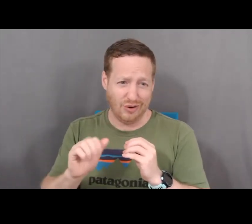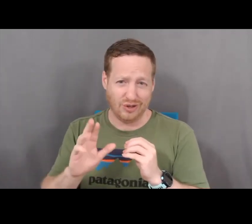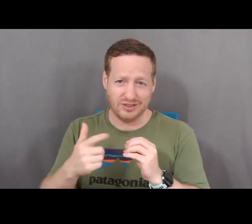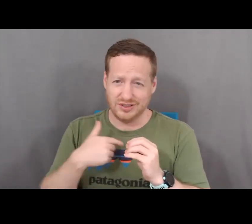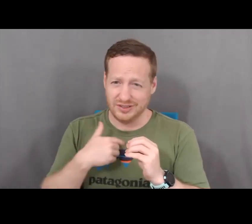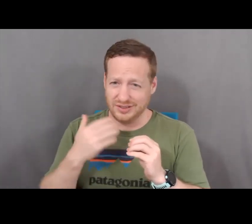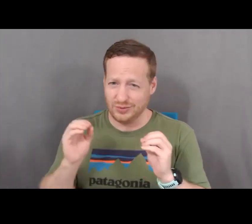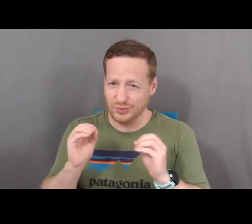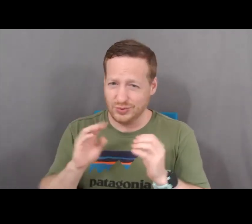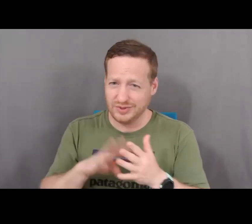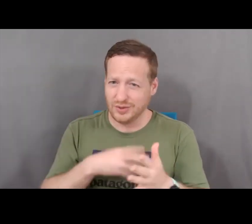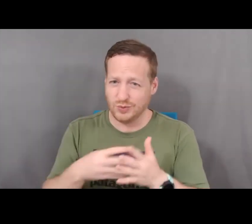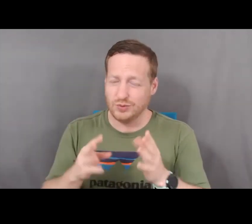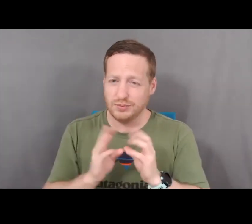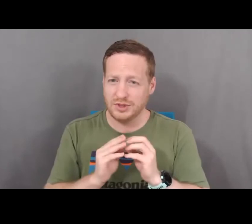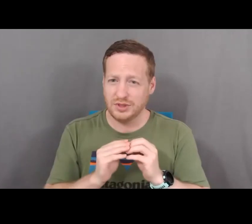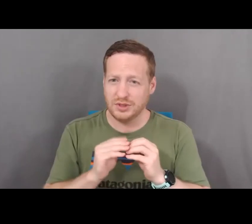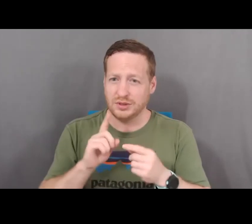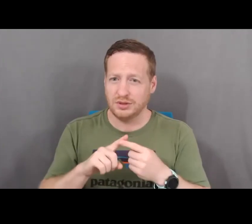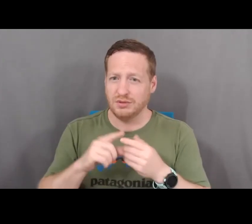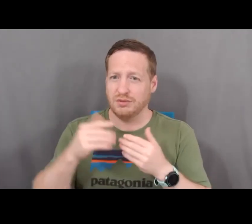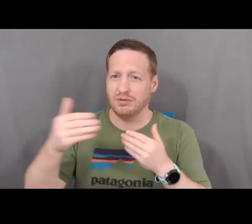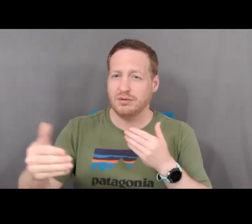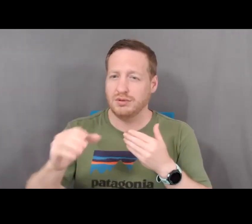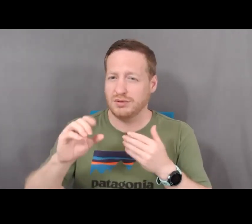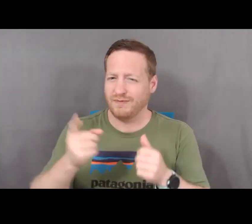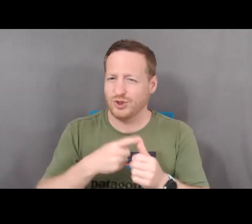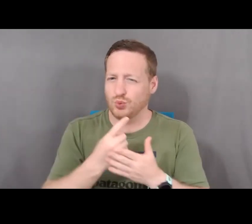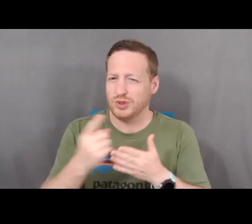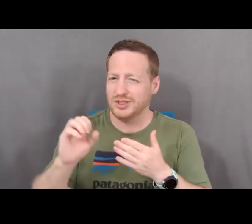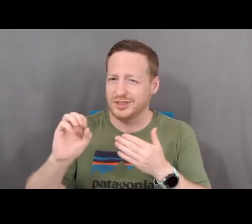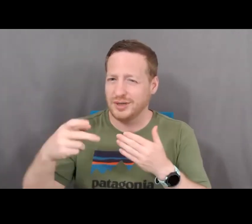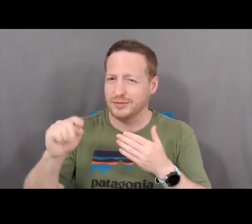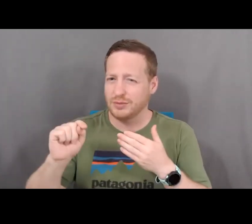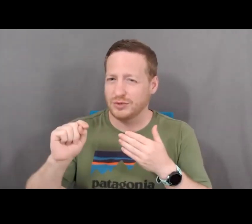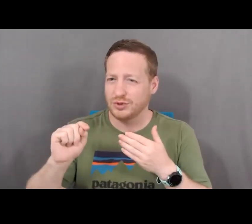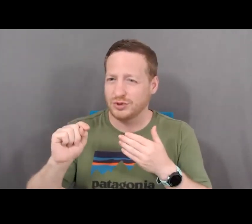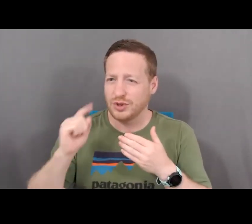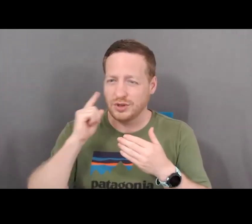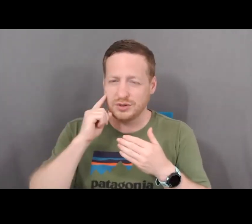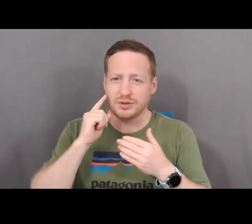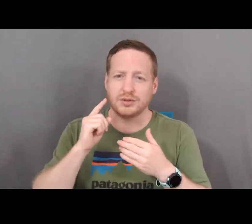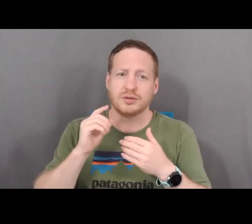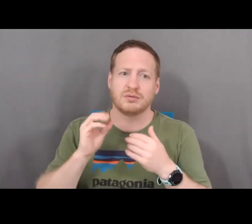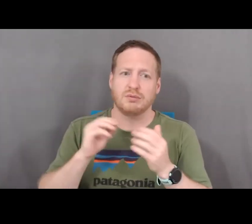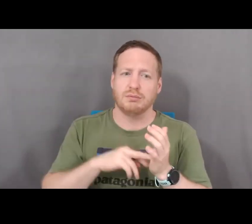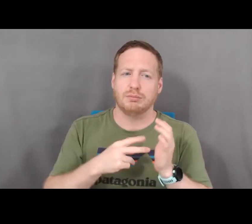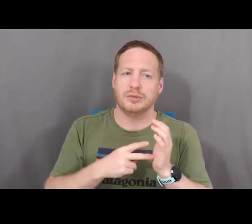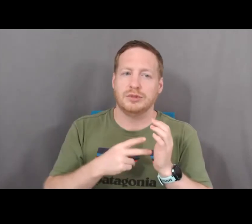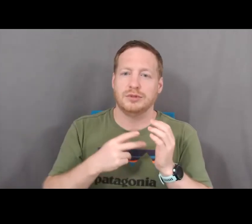sure if there, I mean, I know we have no meeting scheduled in the month of August. I think the first week of September is the next meeting.